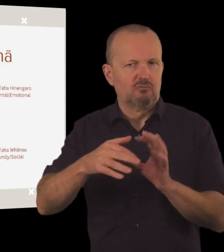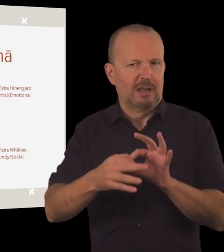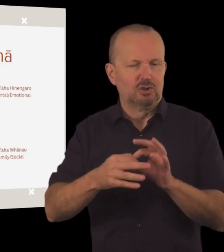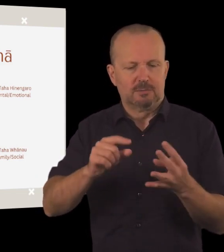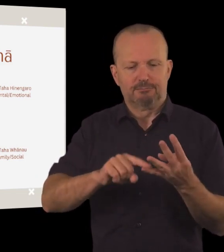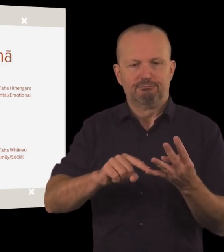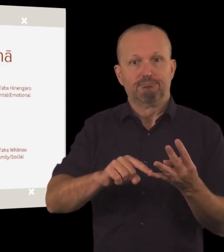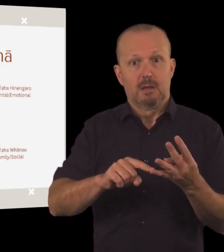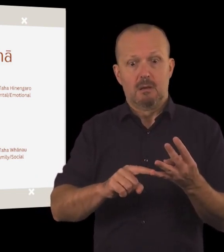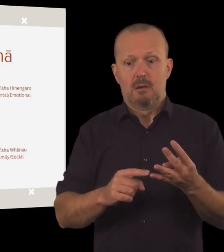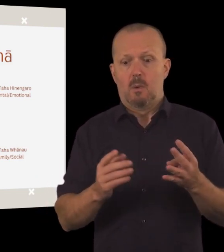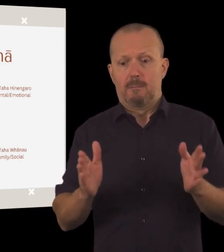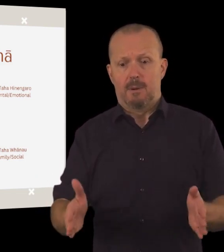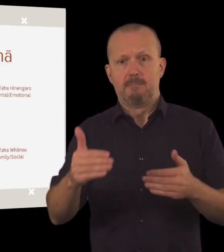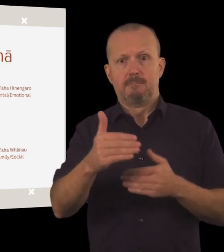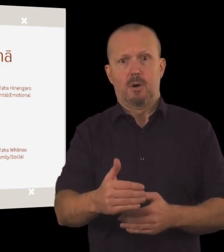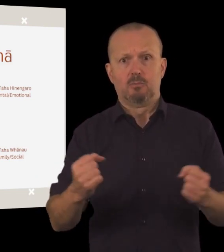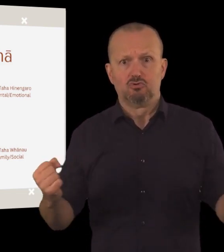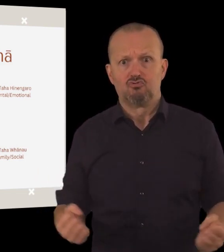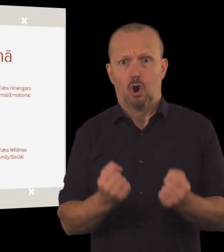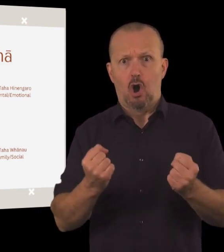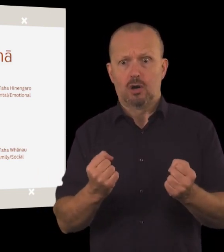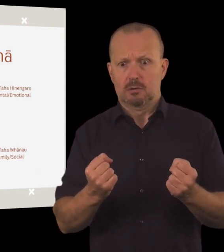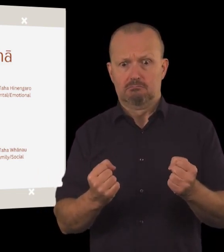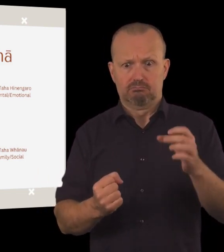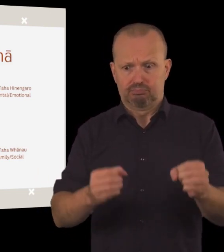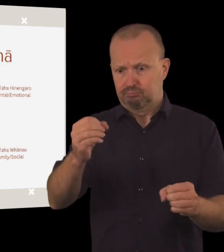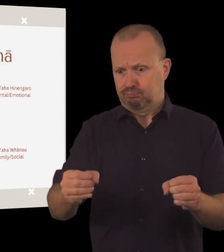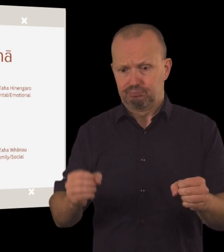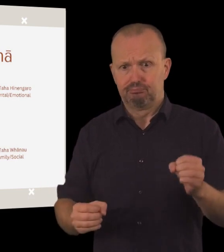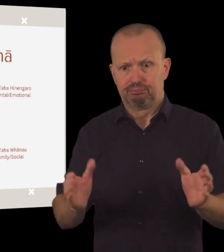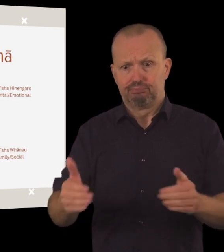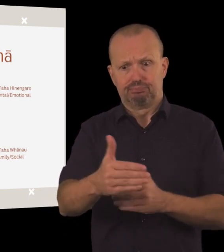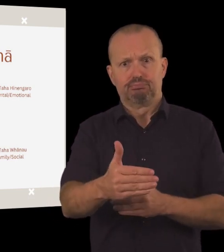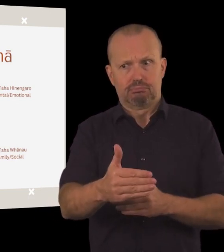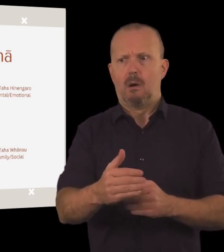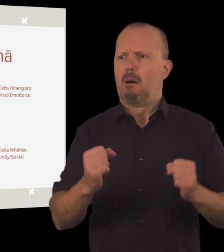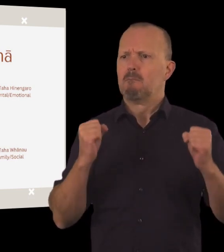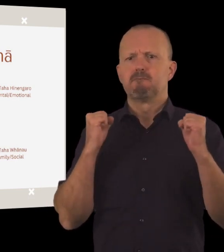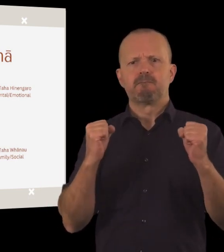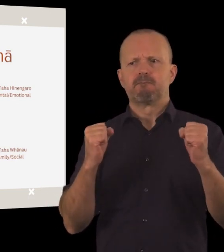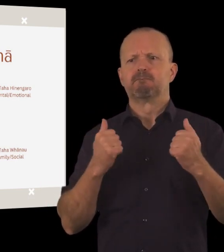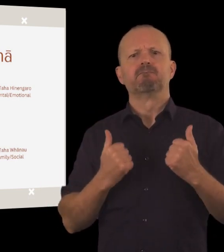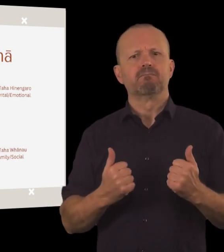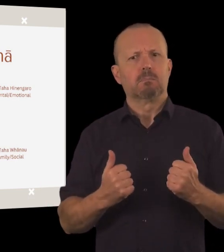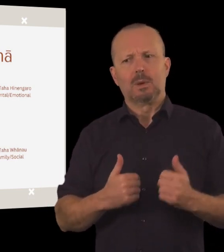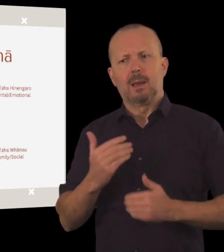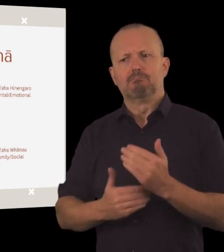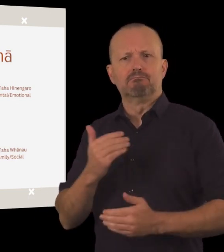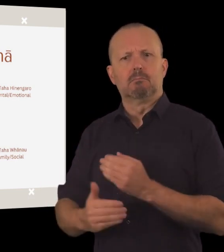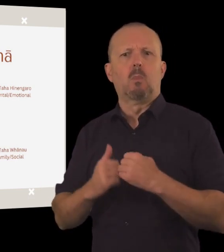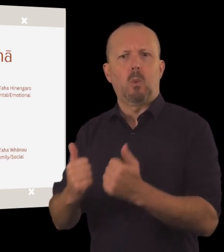positive energy pours into our own lives too. Keeping these pillars solid helps fill our creative